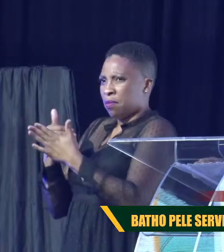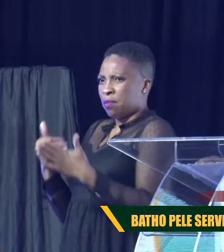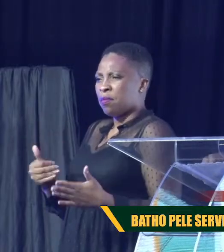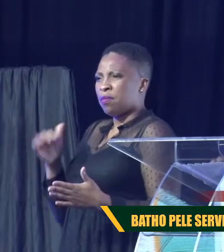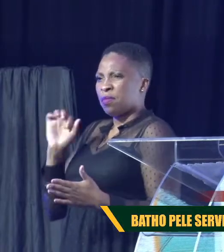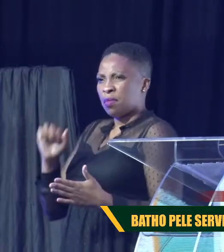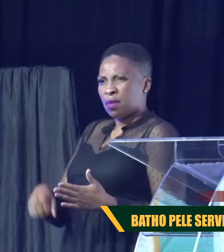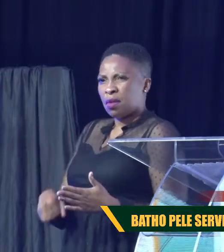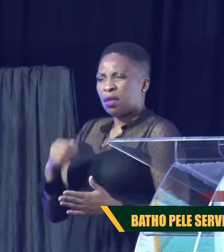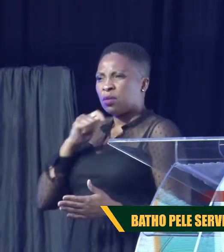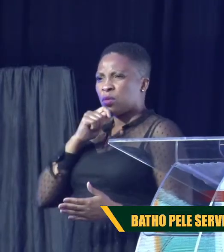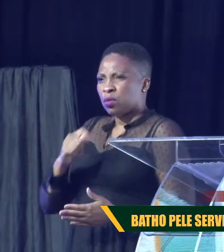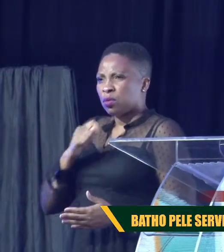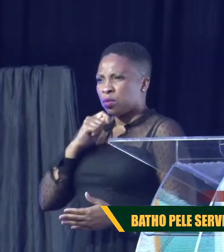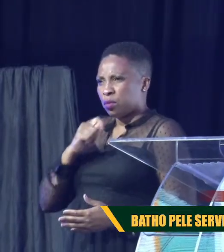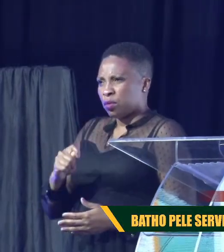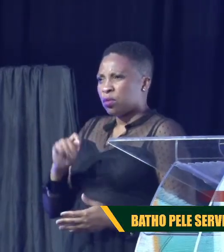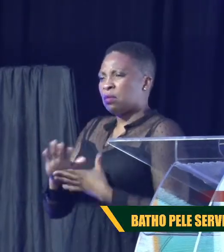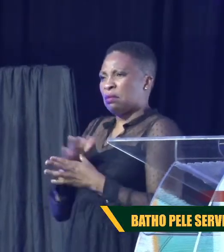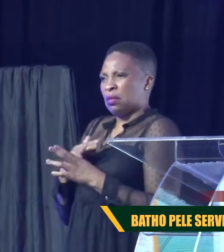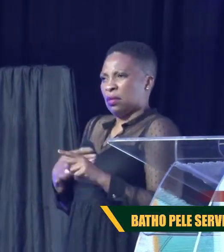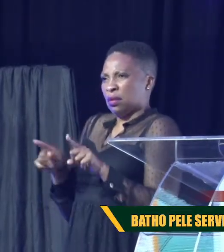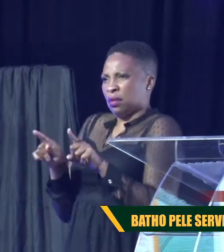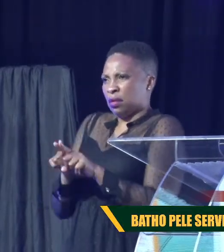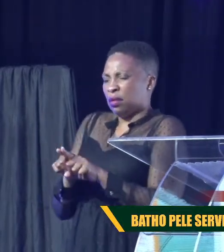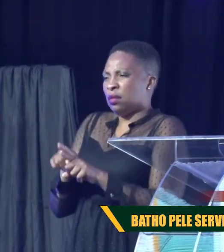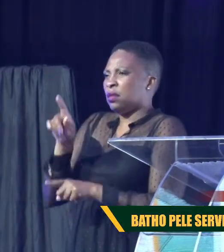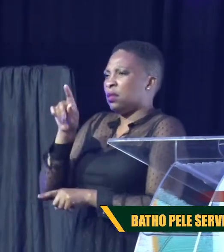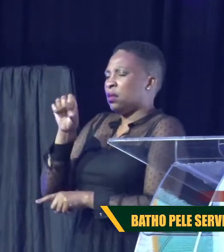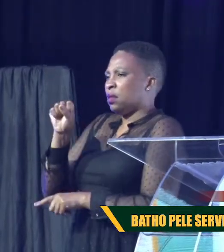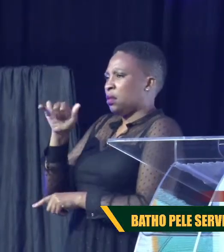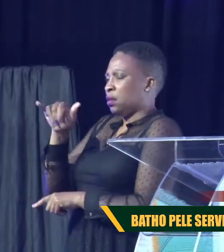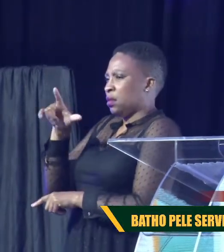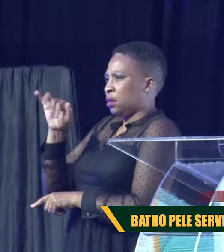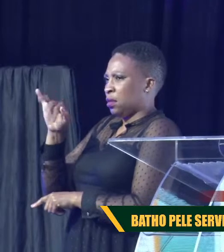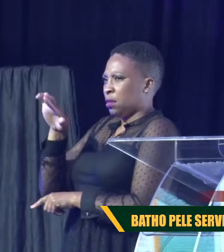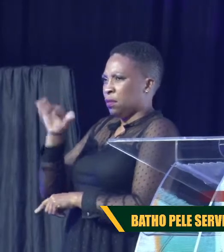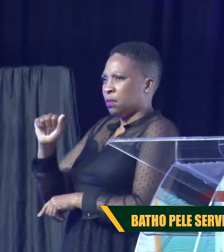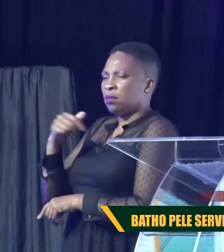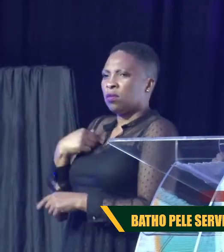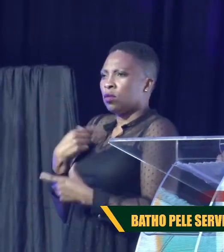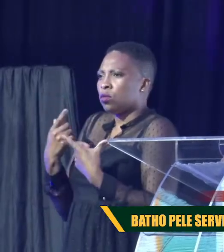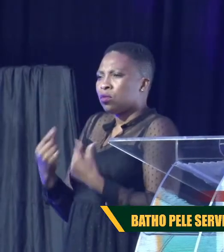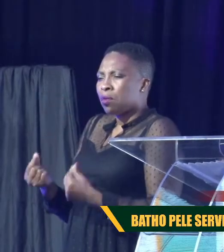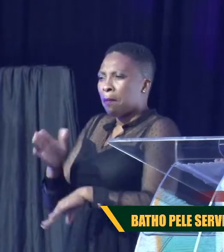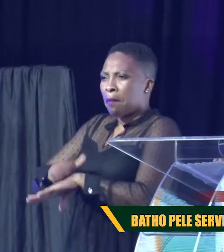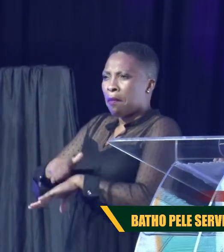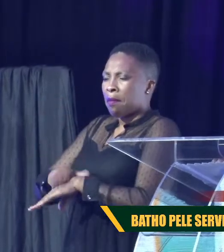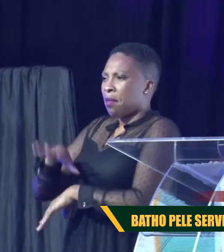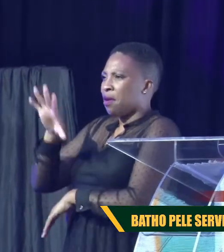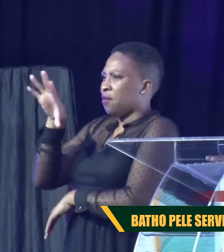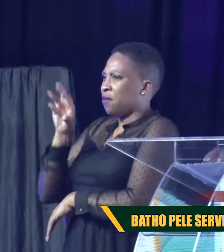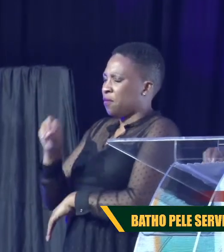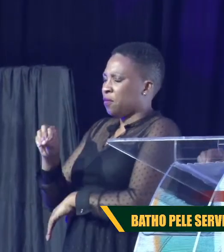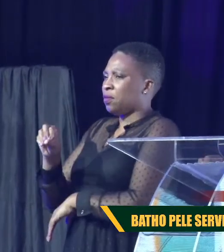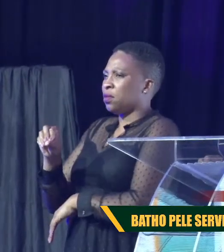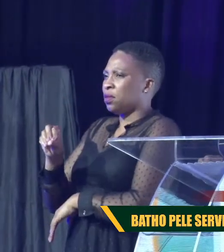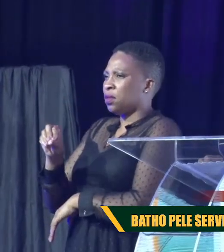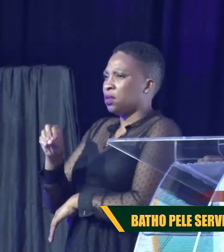earthquake that hit Turkey and Syria, where more than 50,000 people lost their